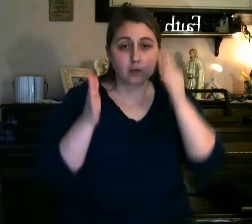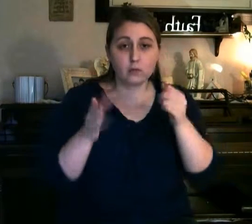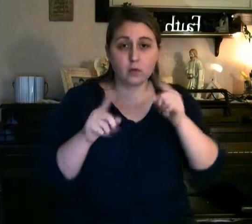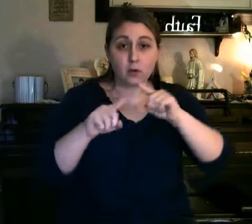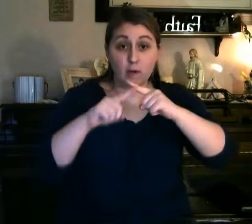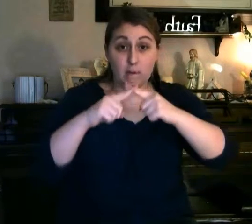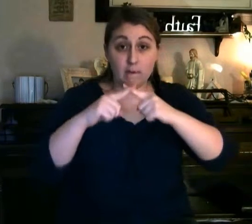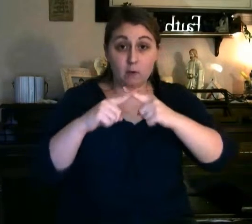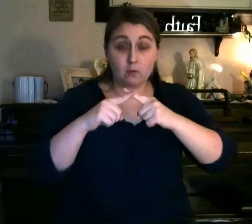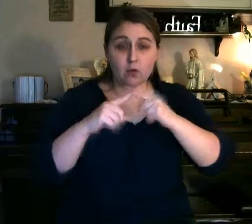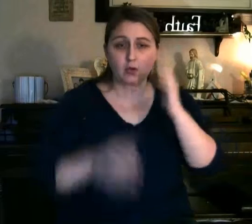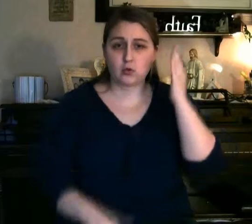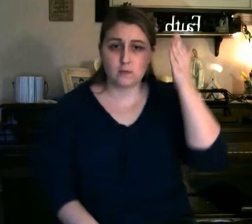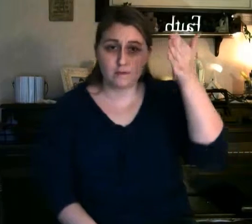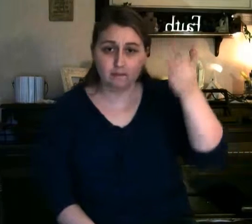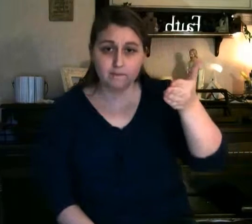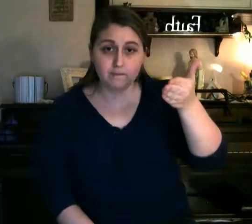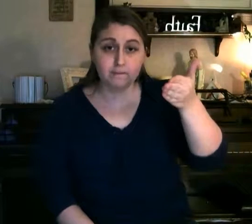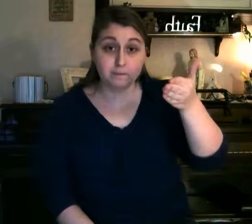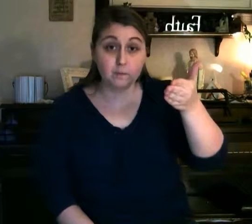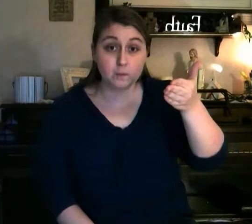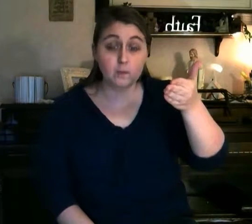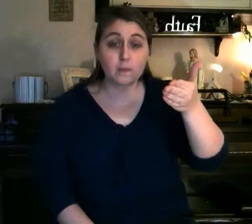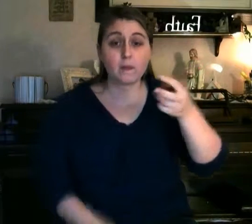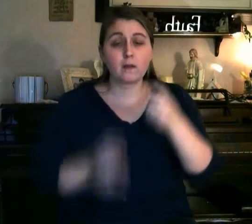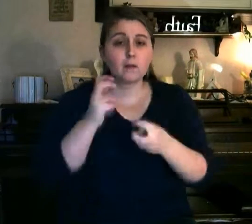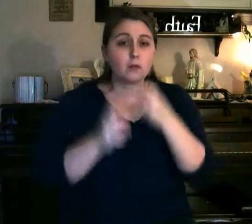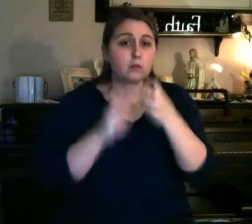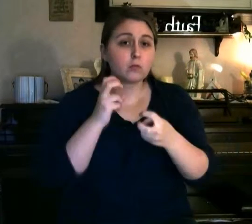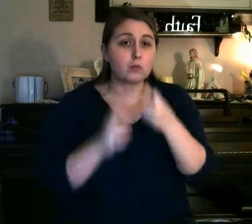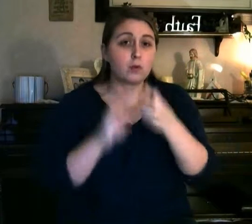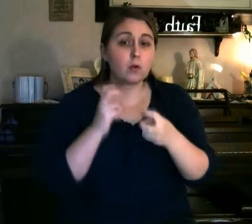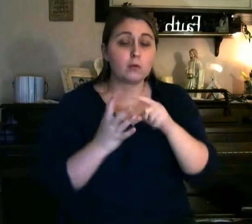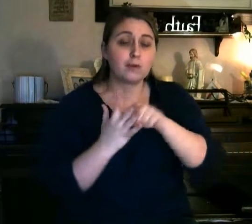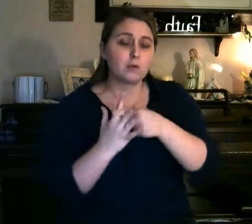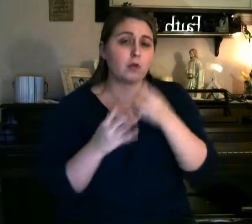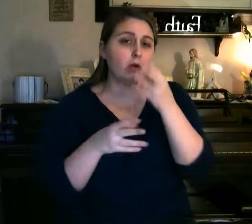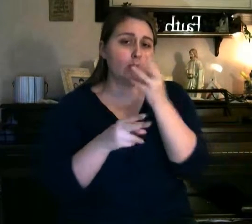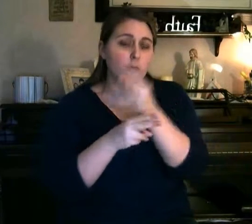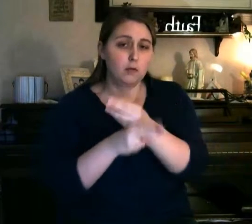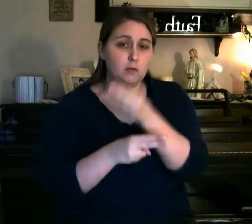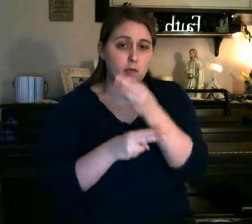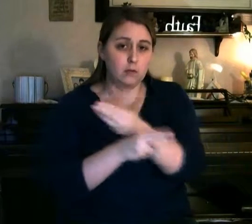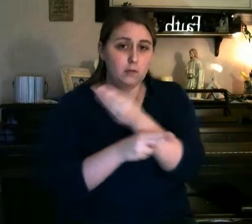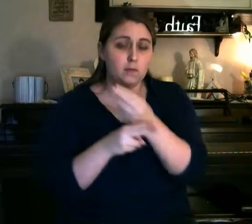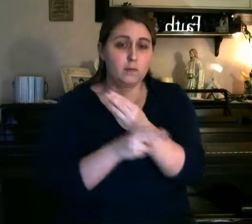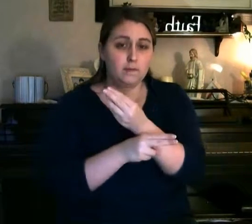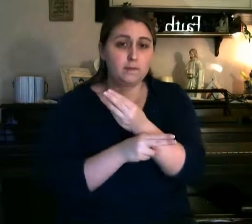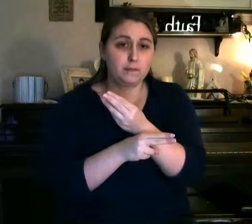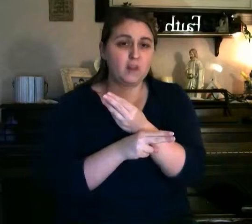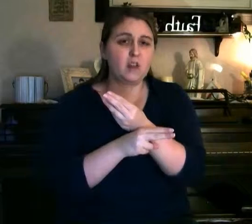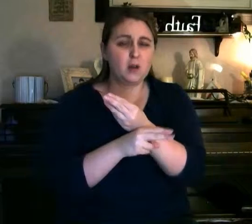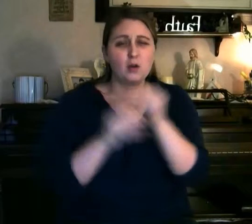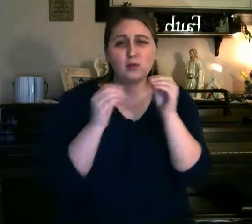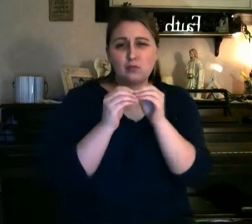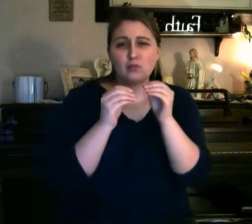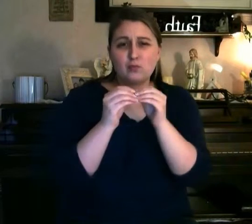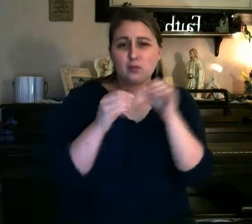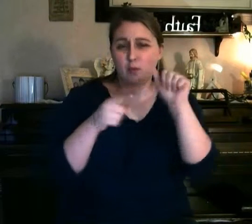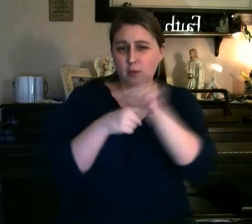a little bit, but these types of problems are, when you're getting started off in mathematics, these kind of require the most practice, and to some degree you have to